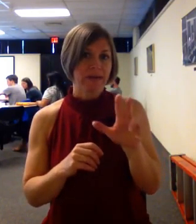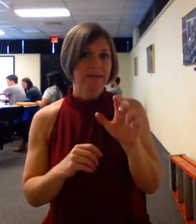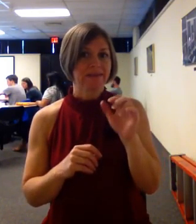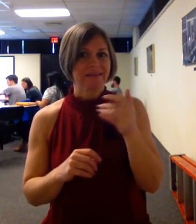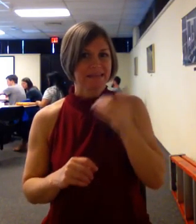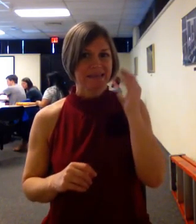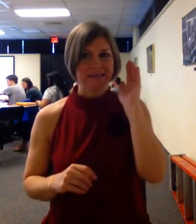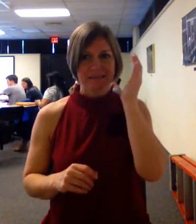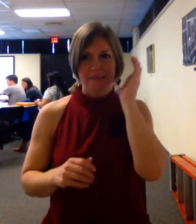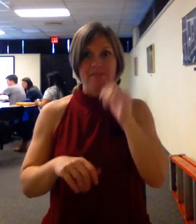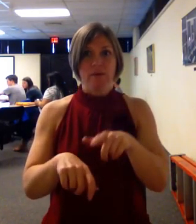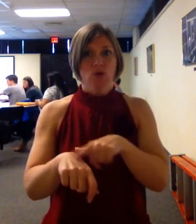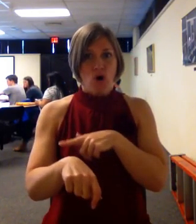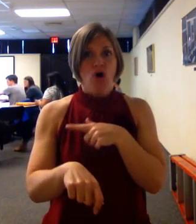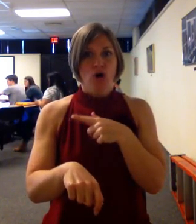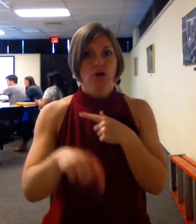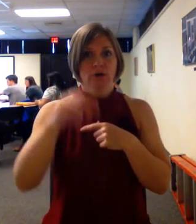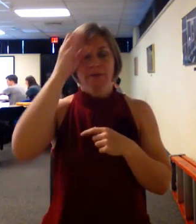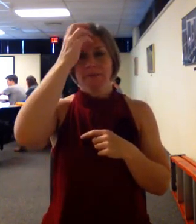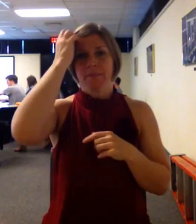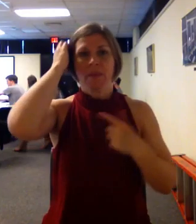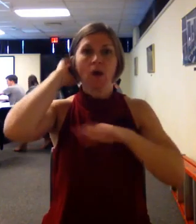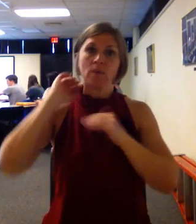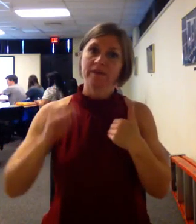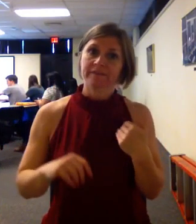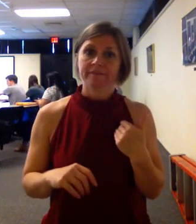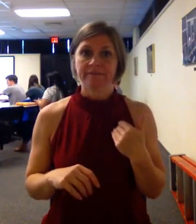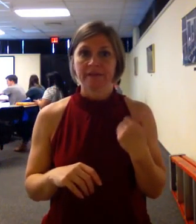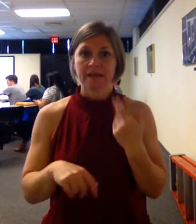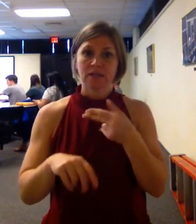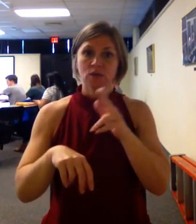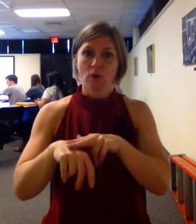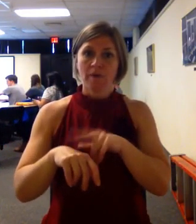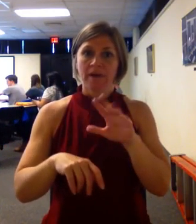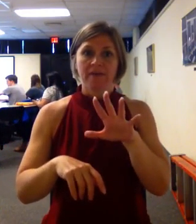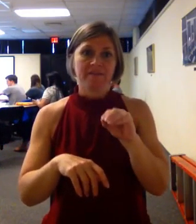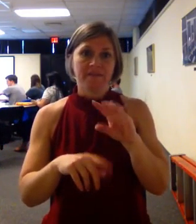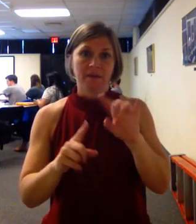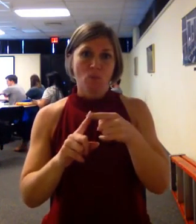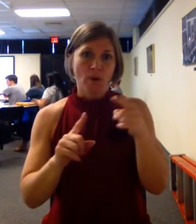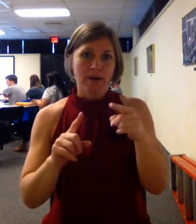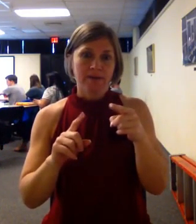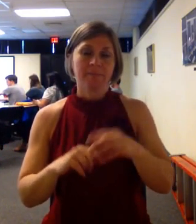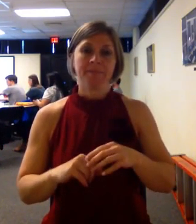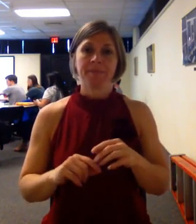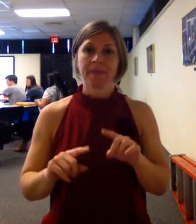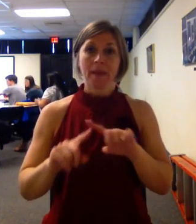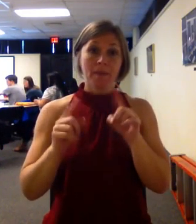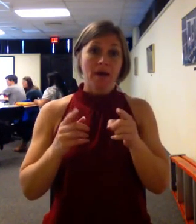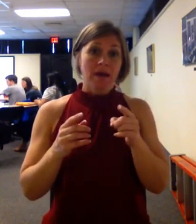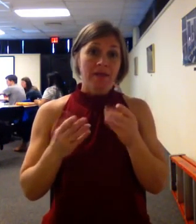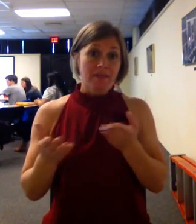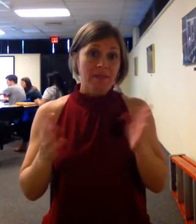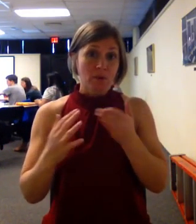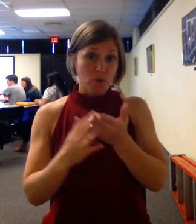used to those 50-point exams. So as we start to go through this, one of the things that I want to do is kind of concentrate